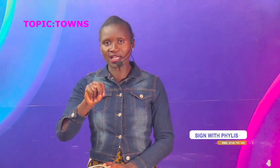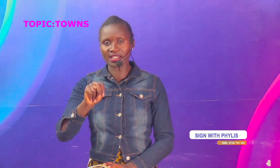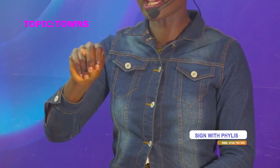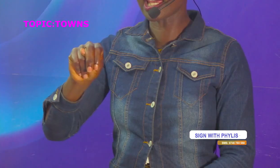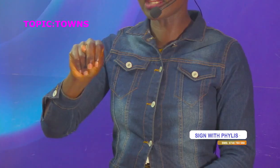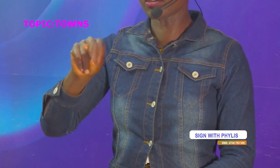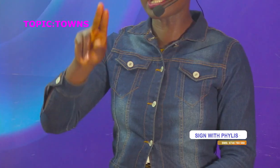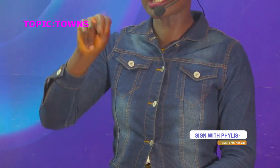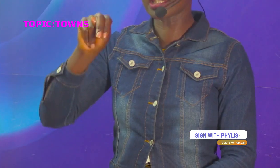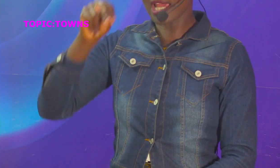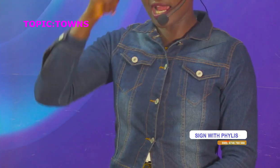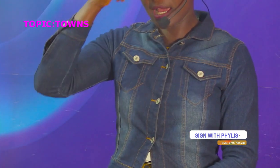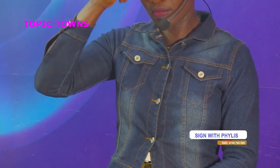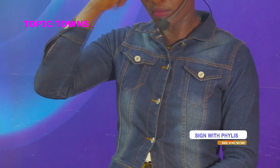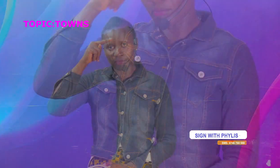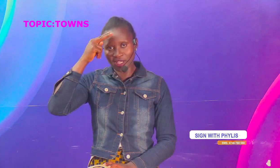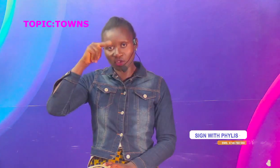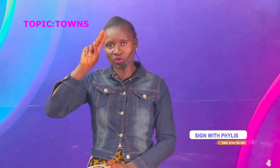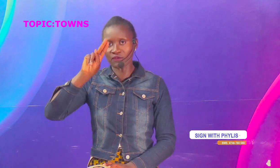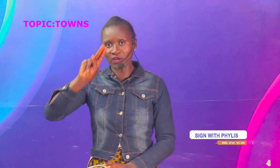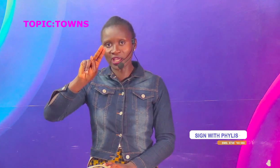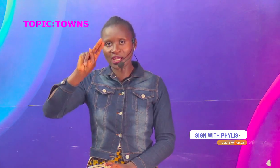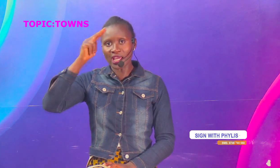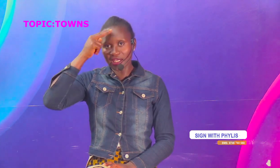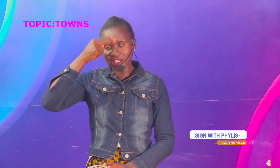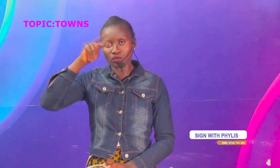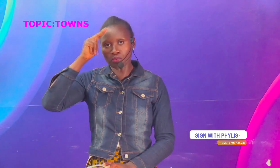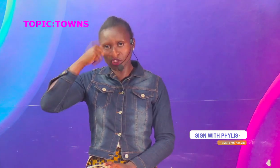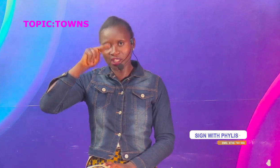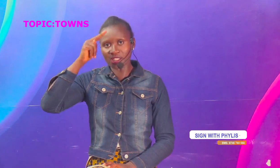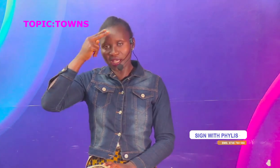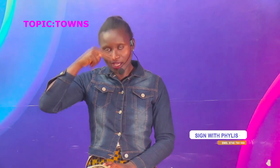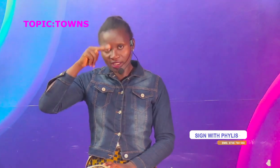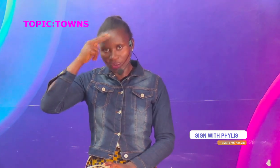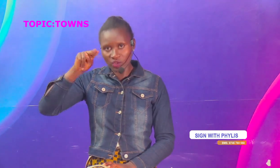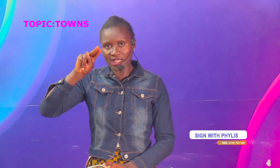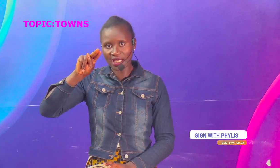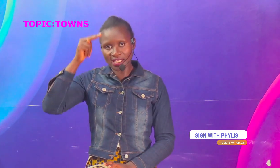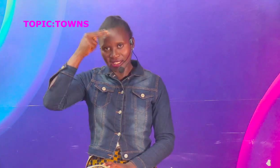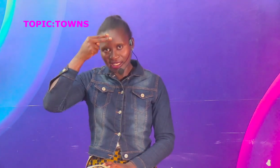N, you just tap it on your forehead and then you push it downwards like this.